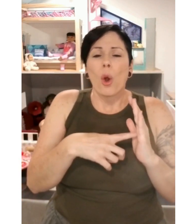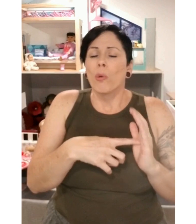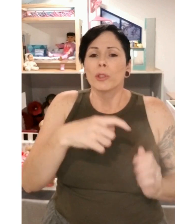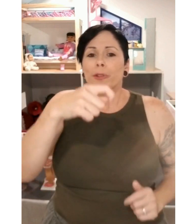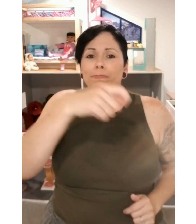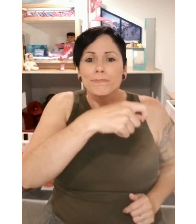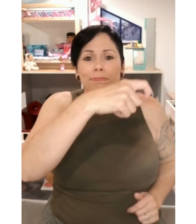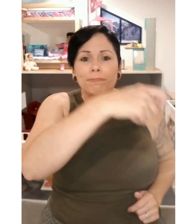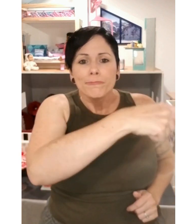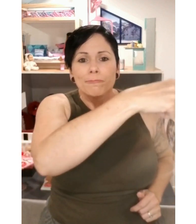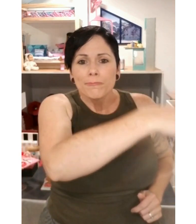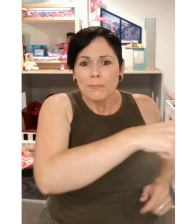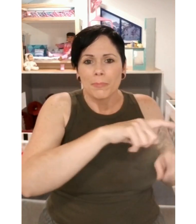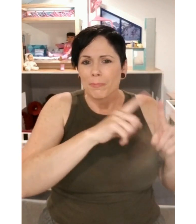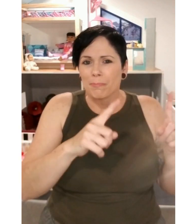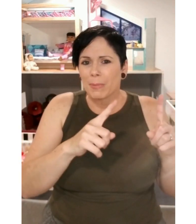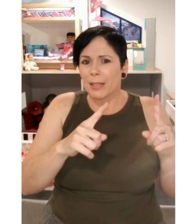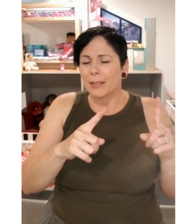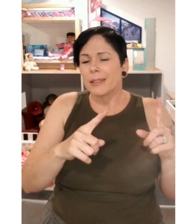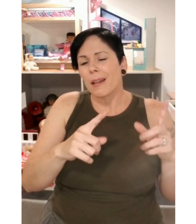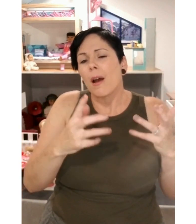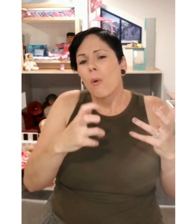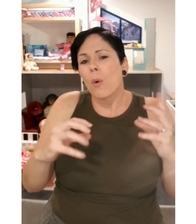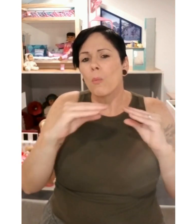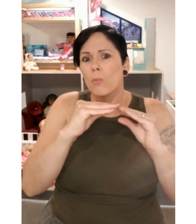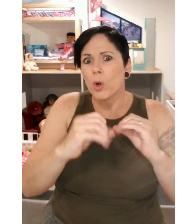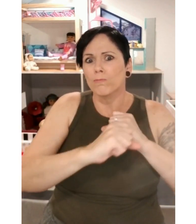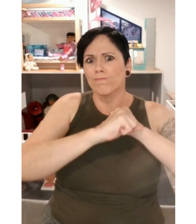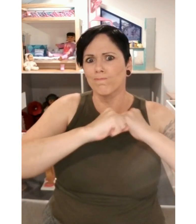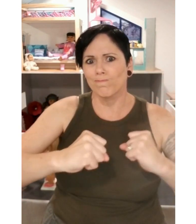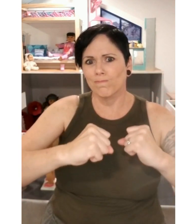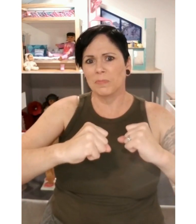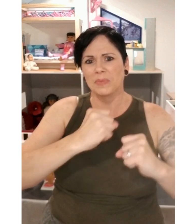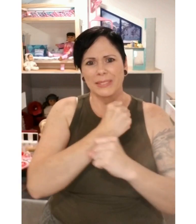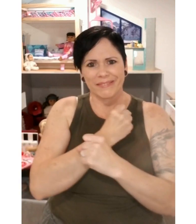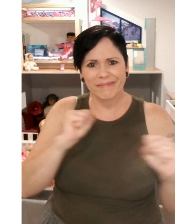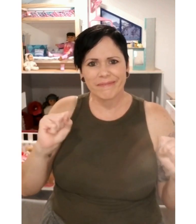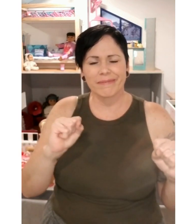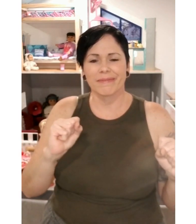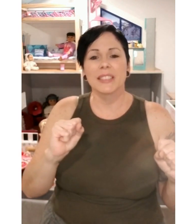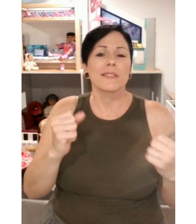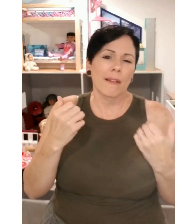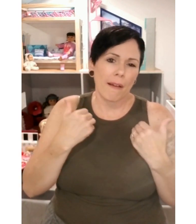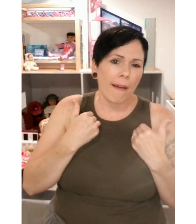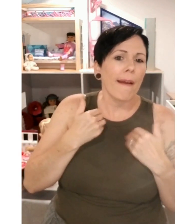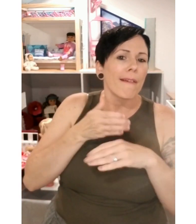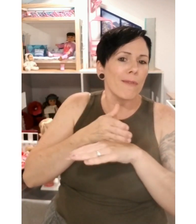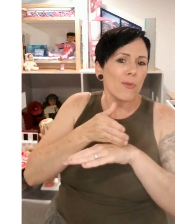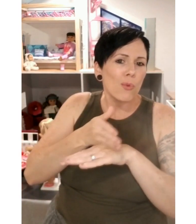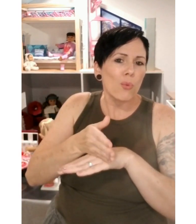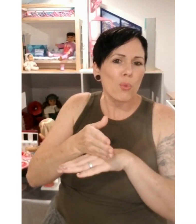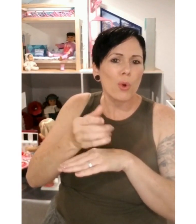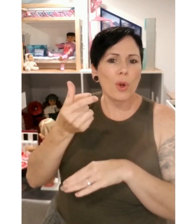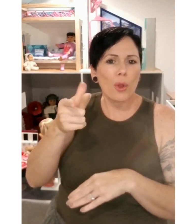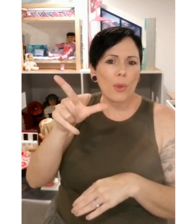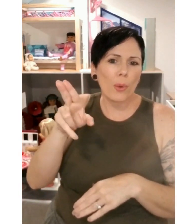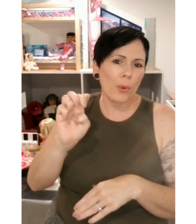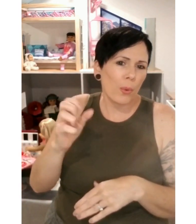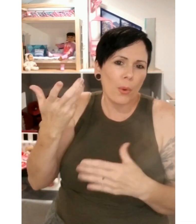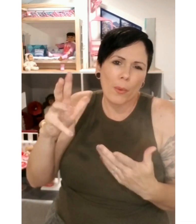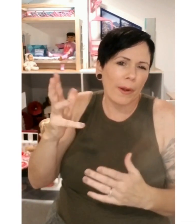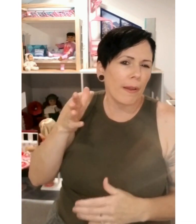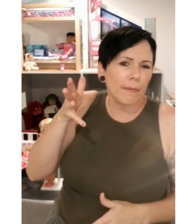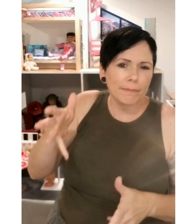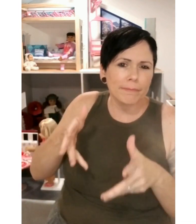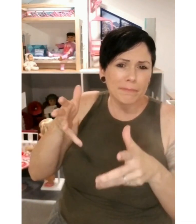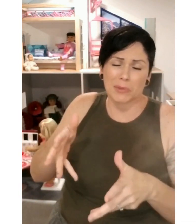reinforcement. So I grabbed some wood glue that I happen to already have. So far, all I have invested in was